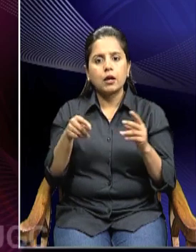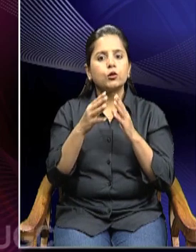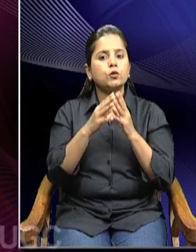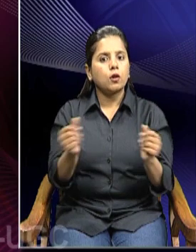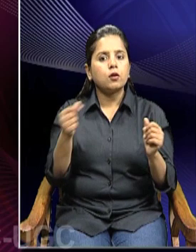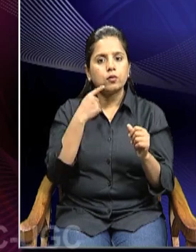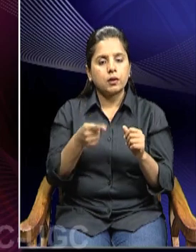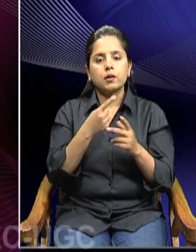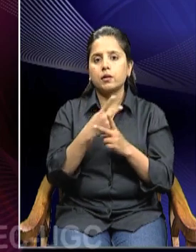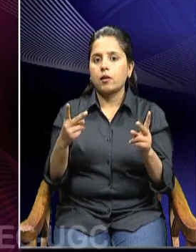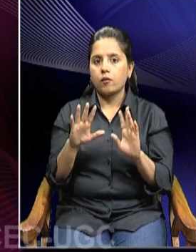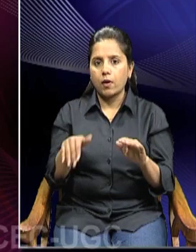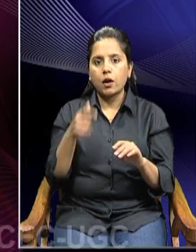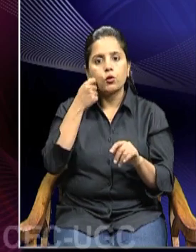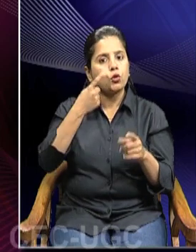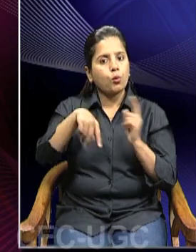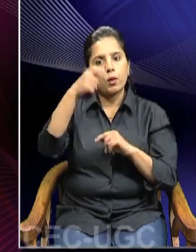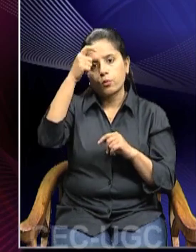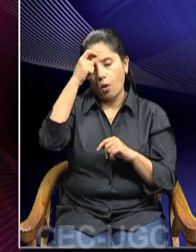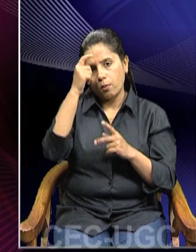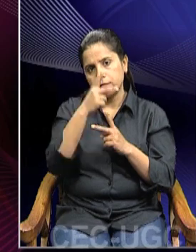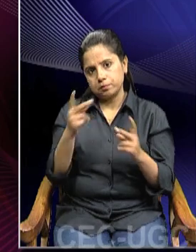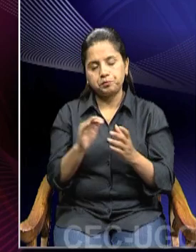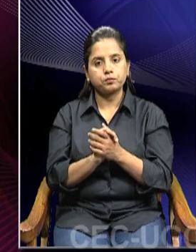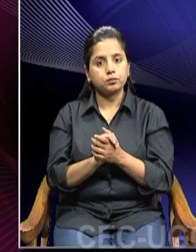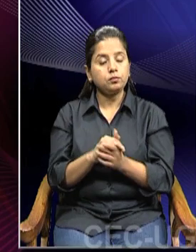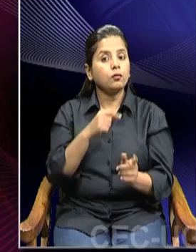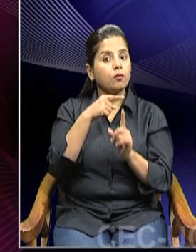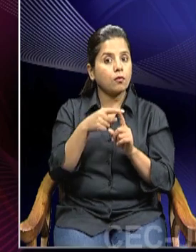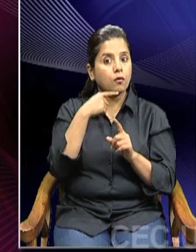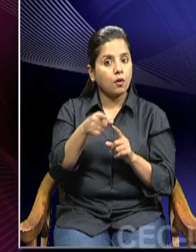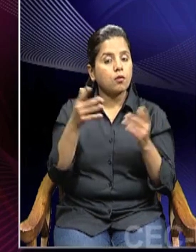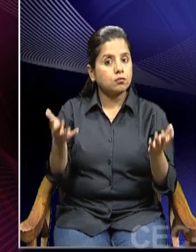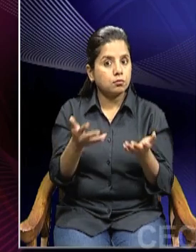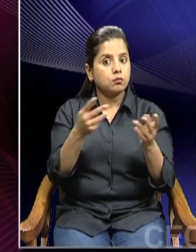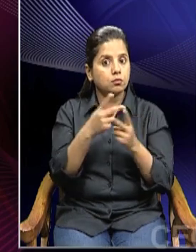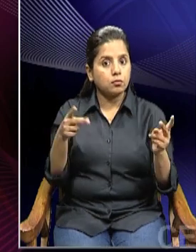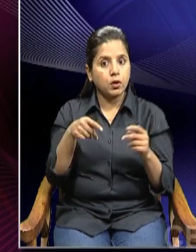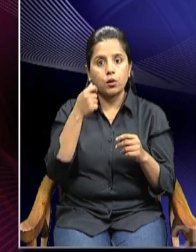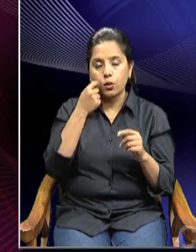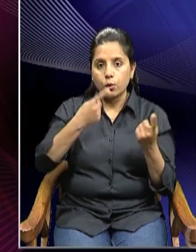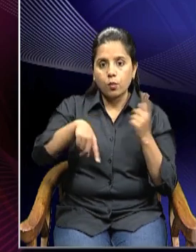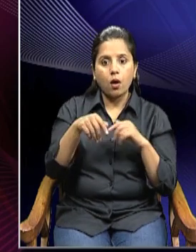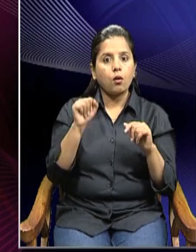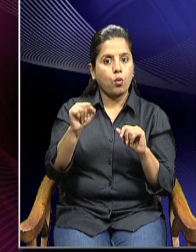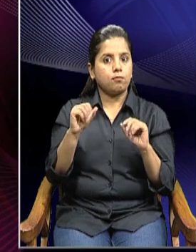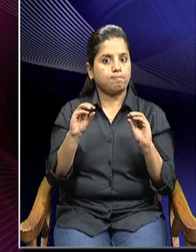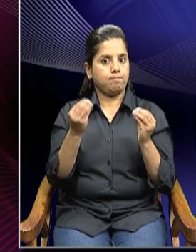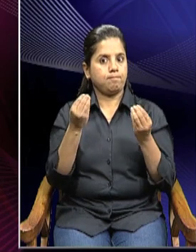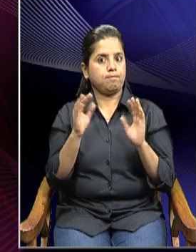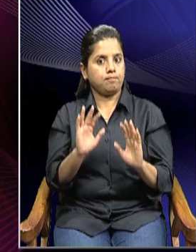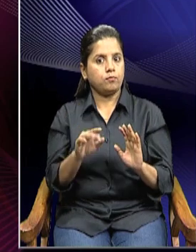solving various human problems, and in promoting human well-being